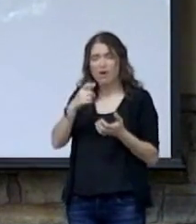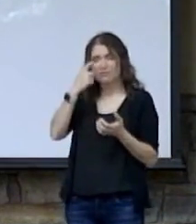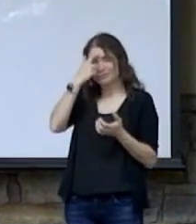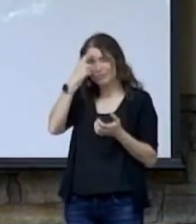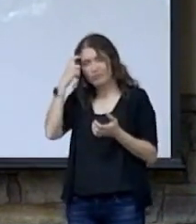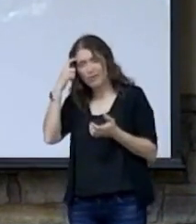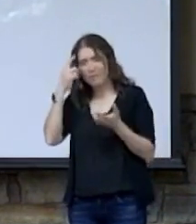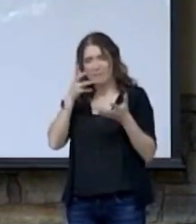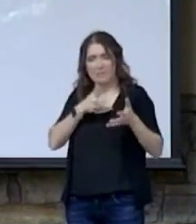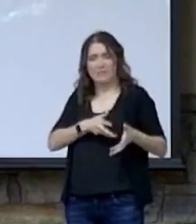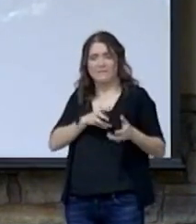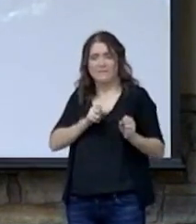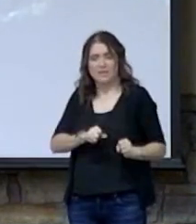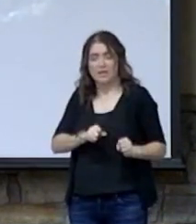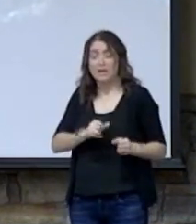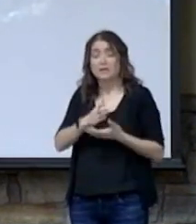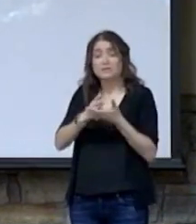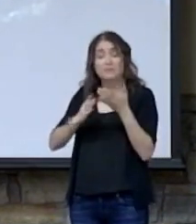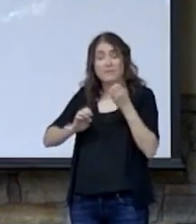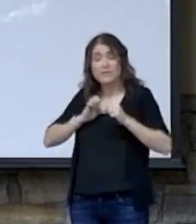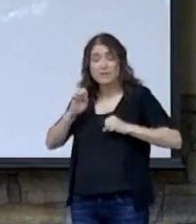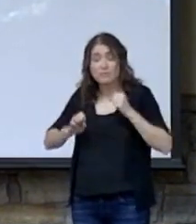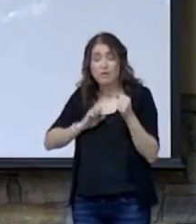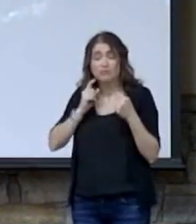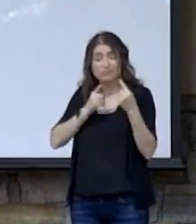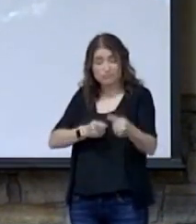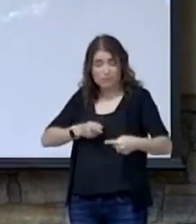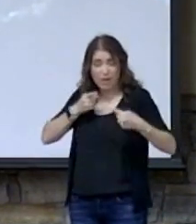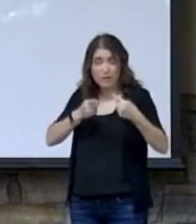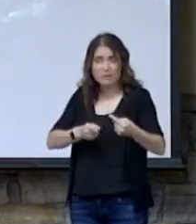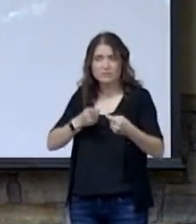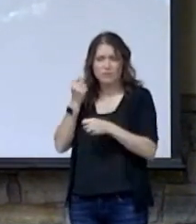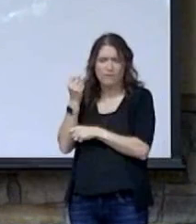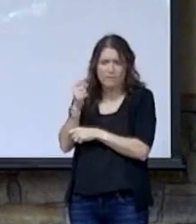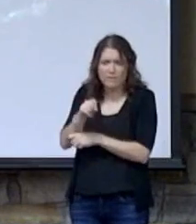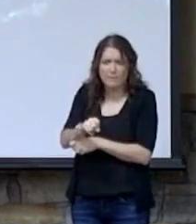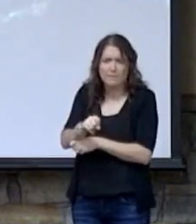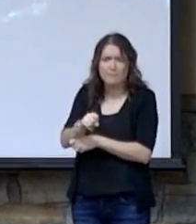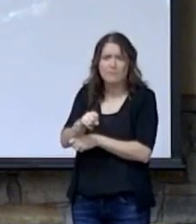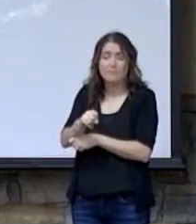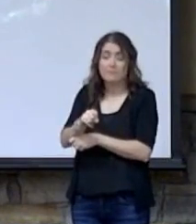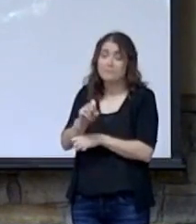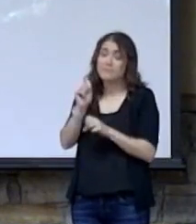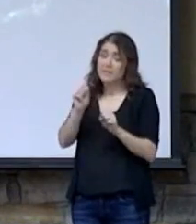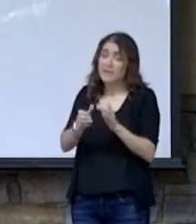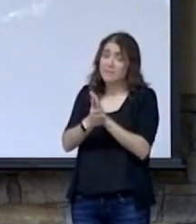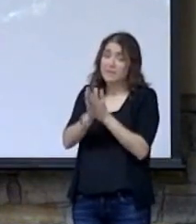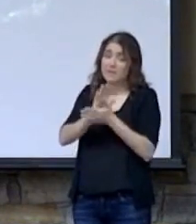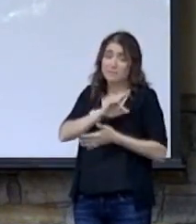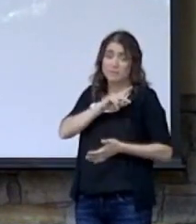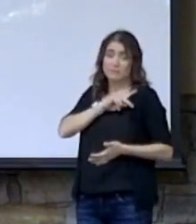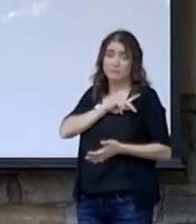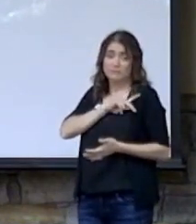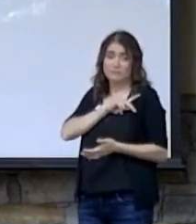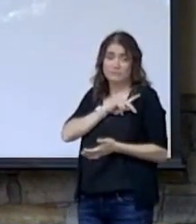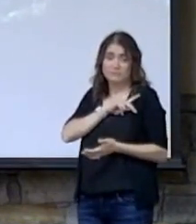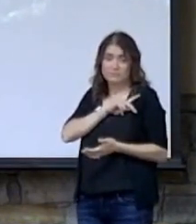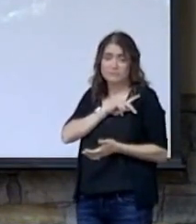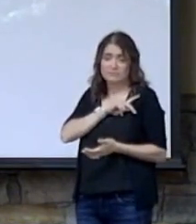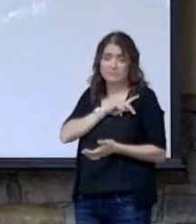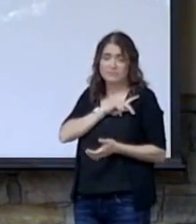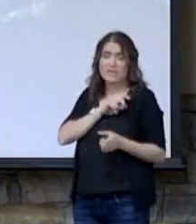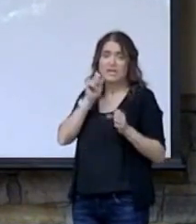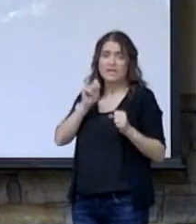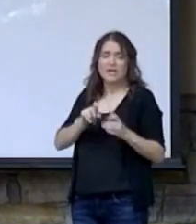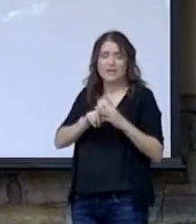of the emotional struggles we might have in overcoming those. That can become kind of personal, can't it? That can